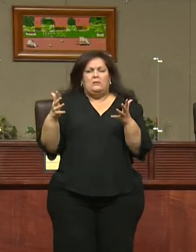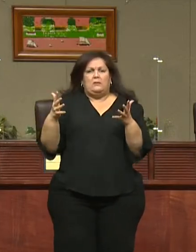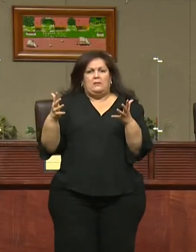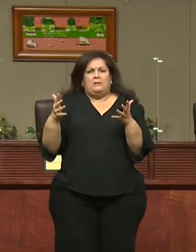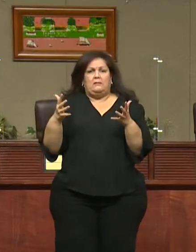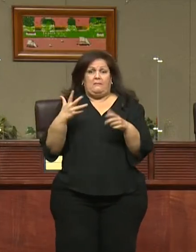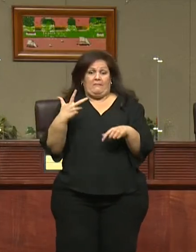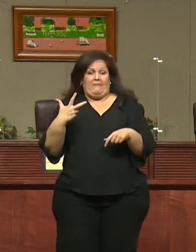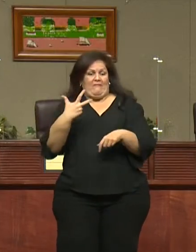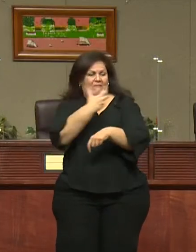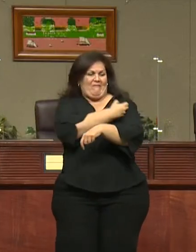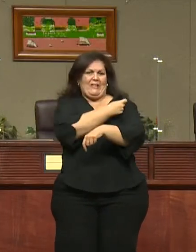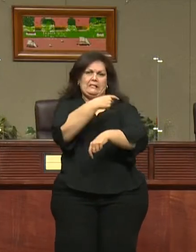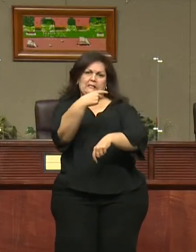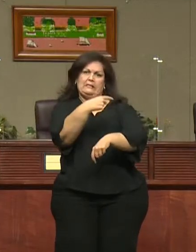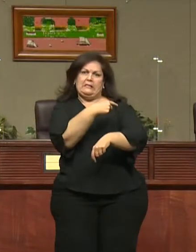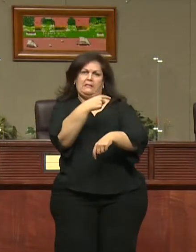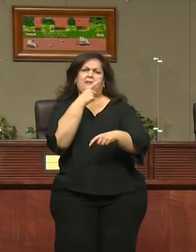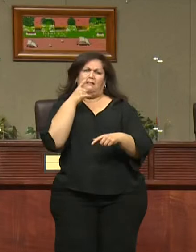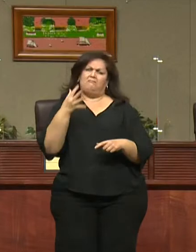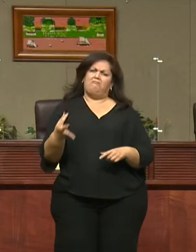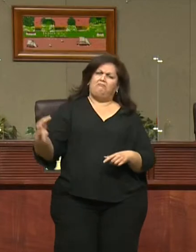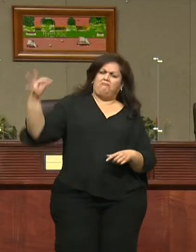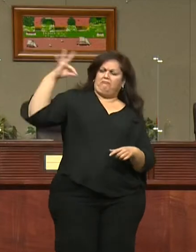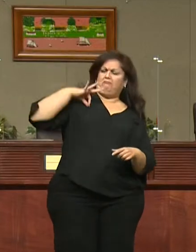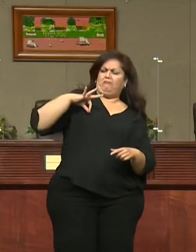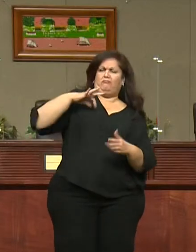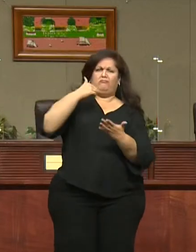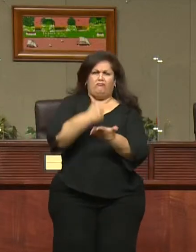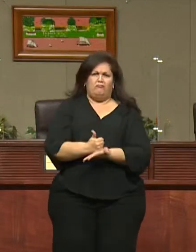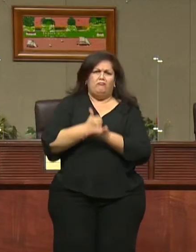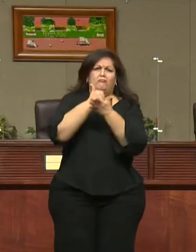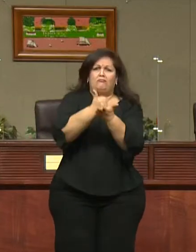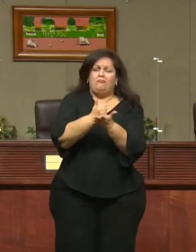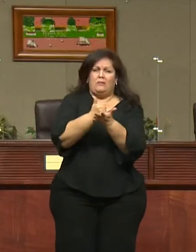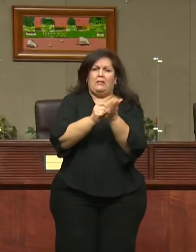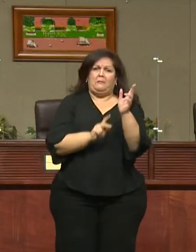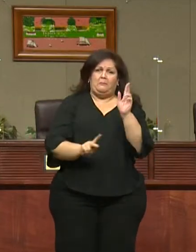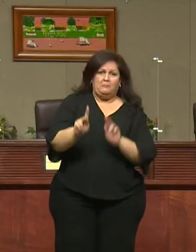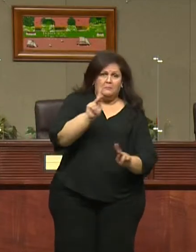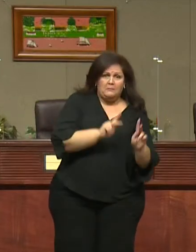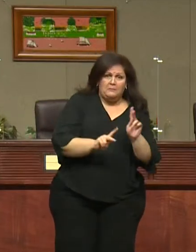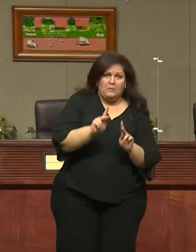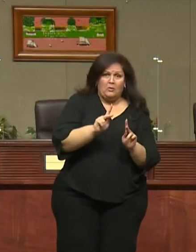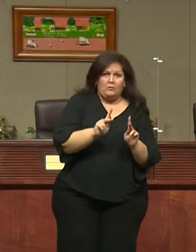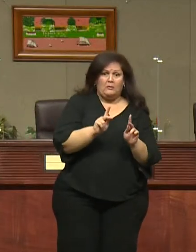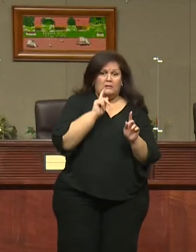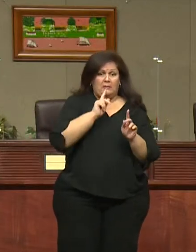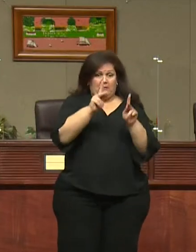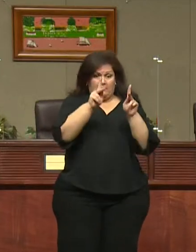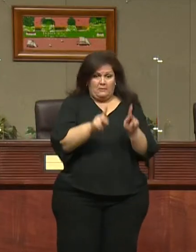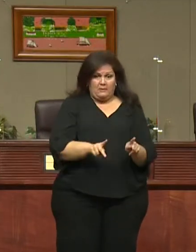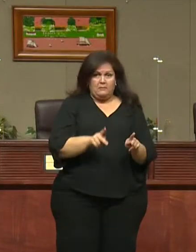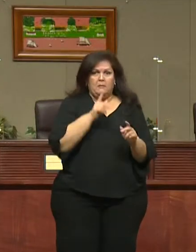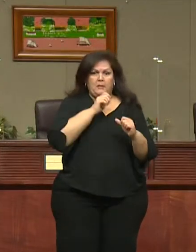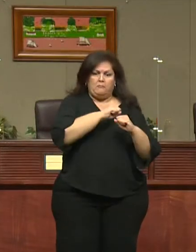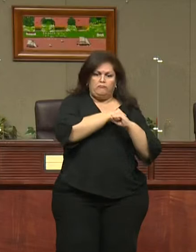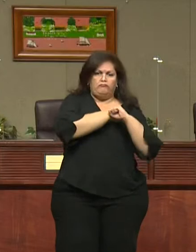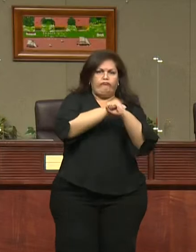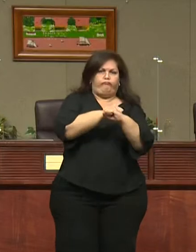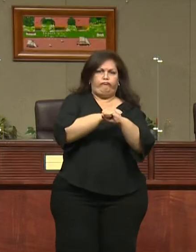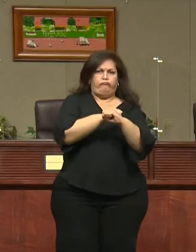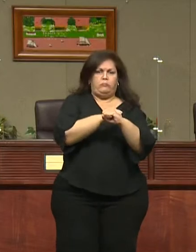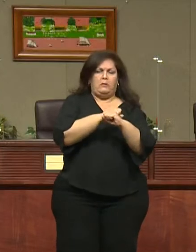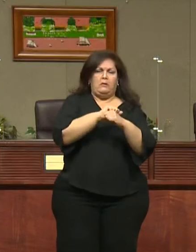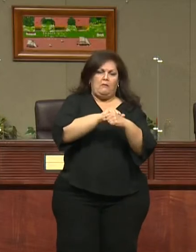getting vaccinated can be beneficial to the individual, to inoculate them from potentially getting the